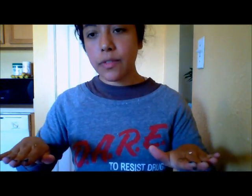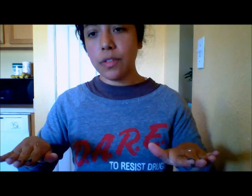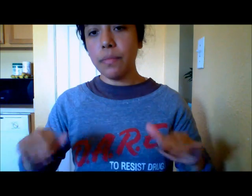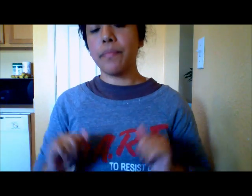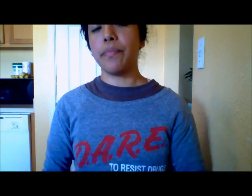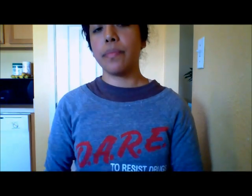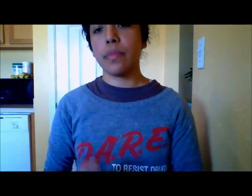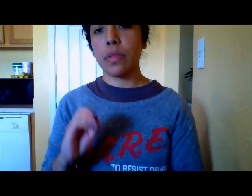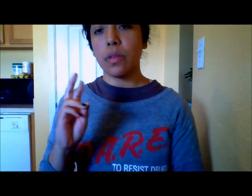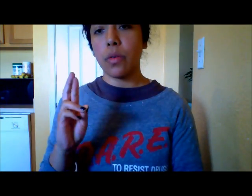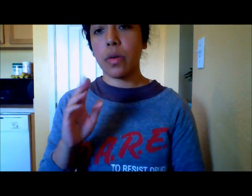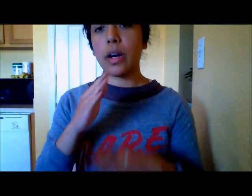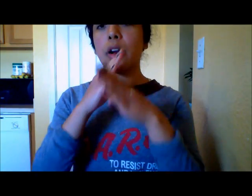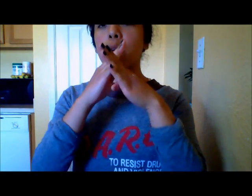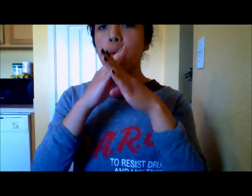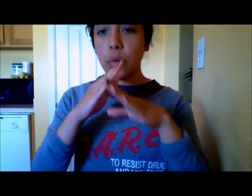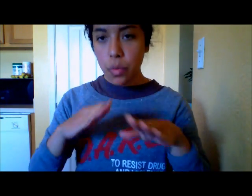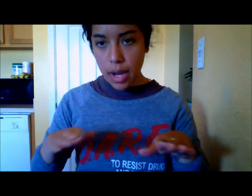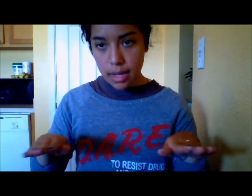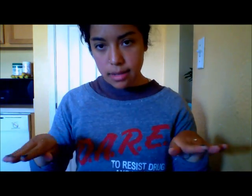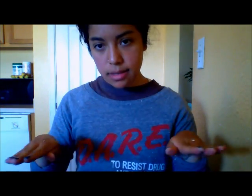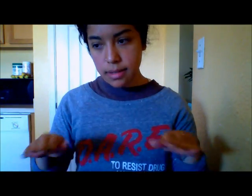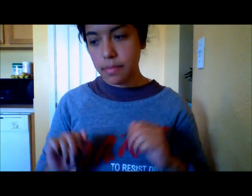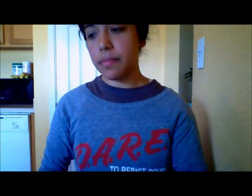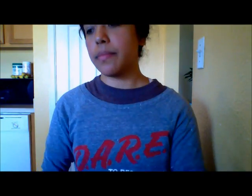Peaceful or quiet.